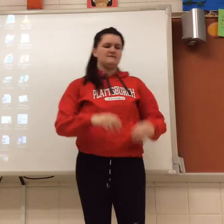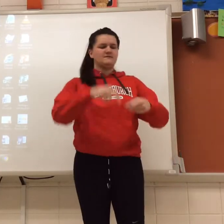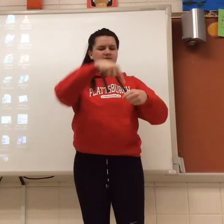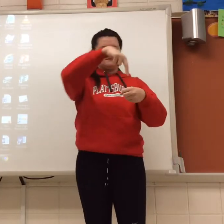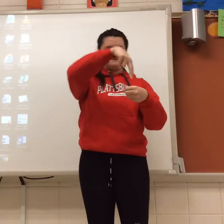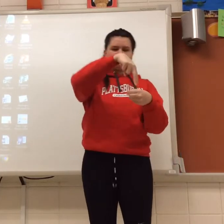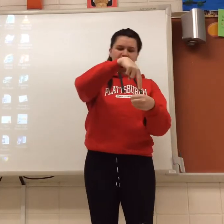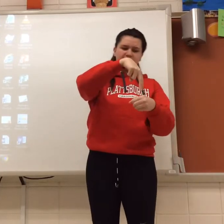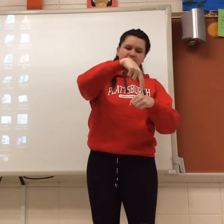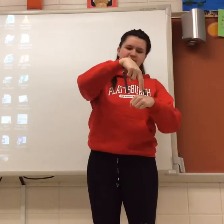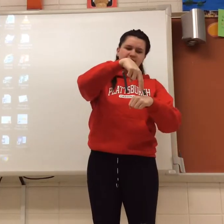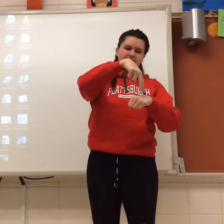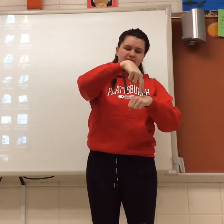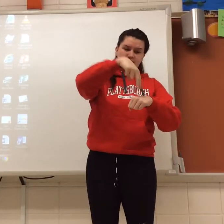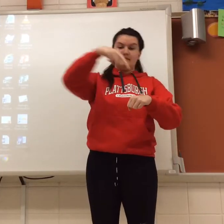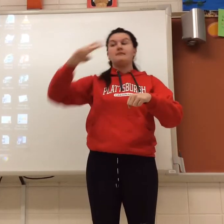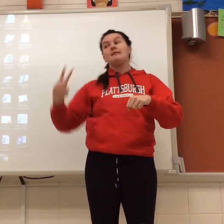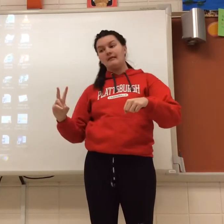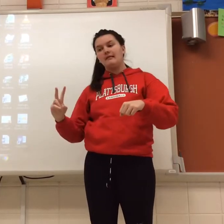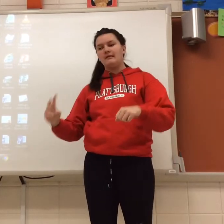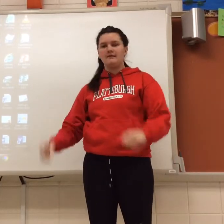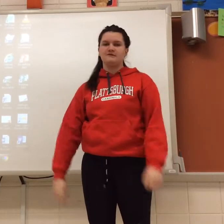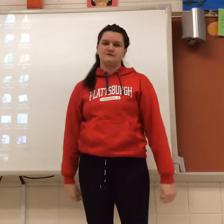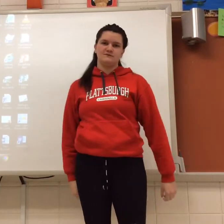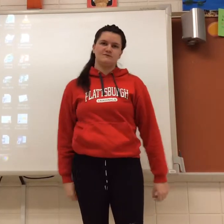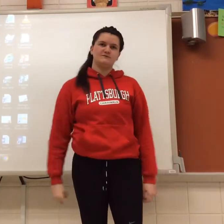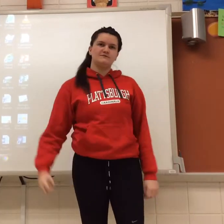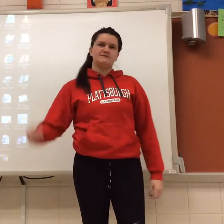button, and off the mattress Corduroy toppled.